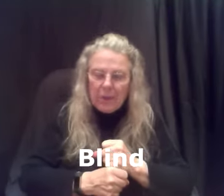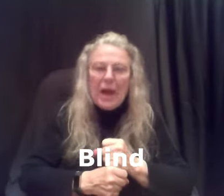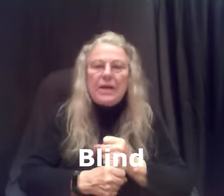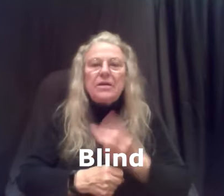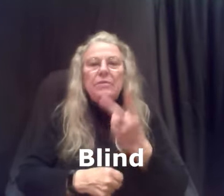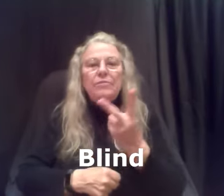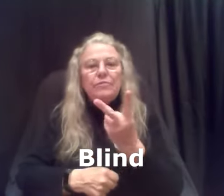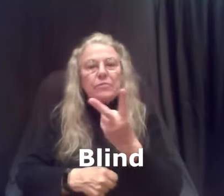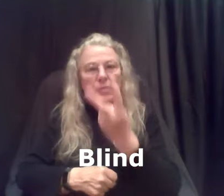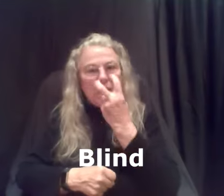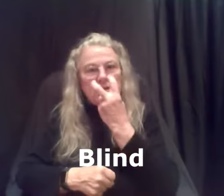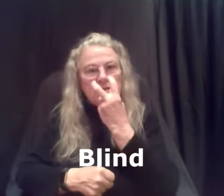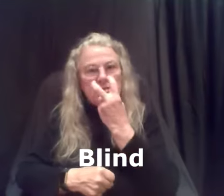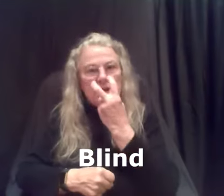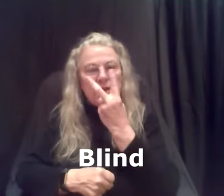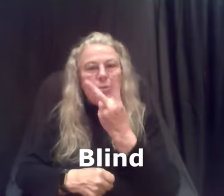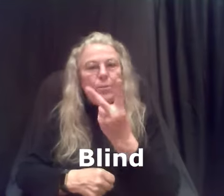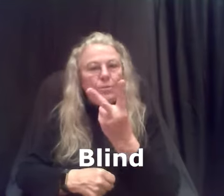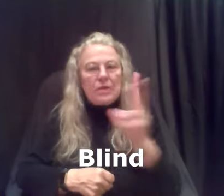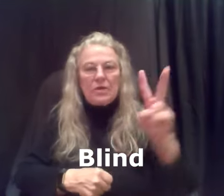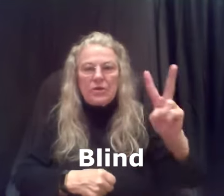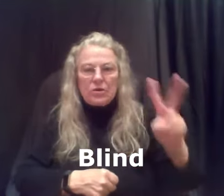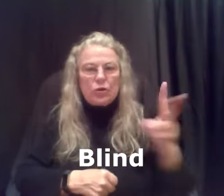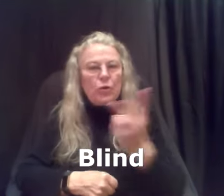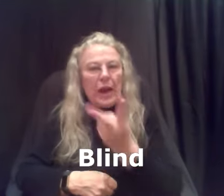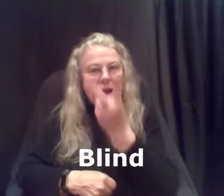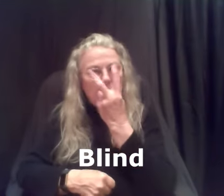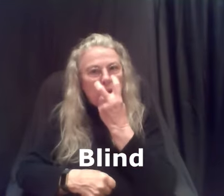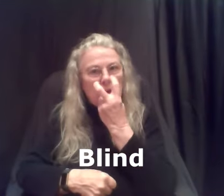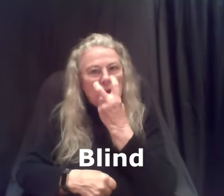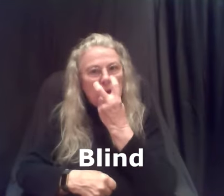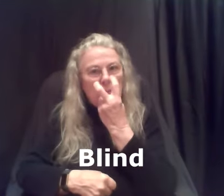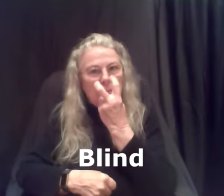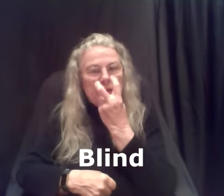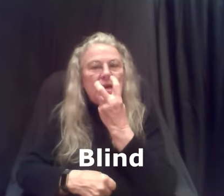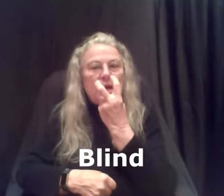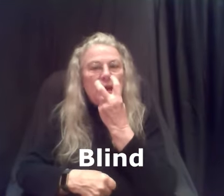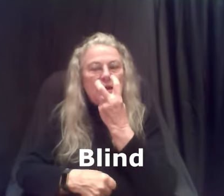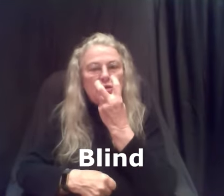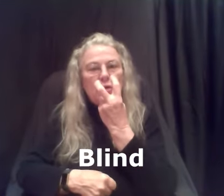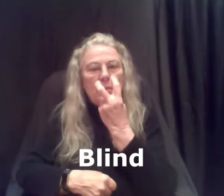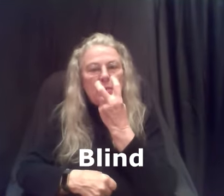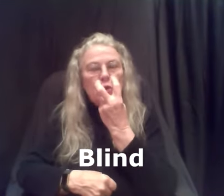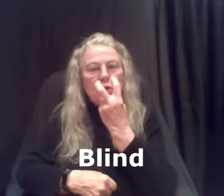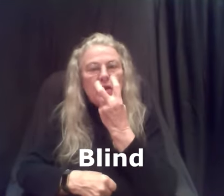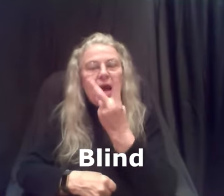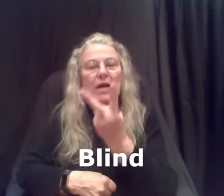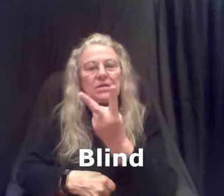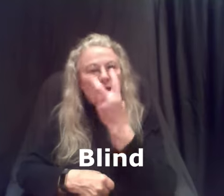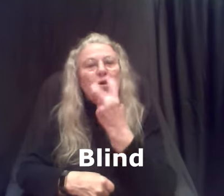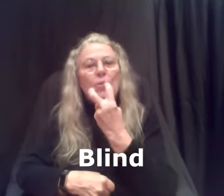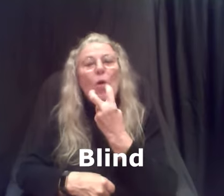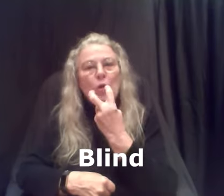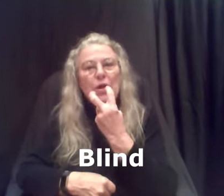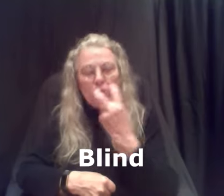Blinded is like you're the two hand bending as you come up toward the eyes. It's like you're poking your eyes